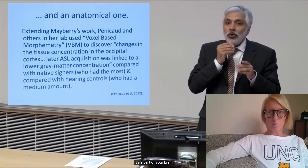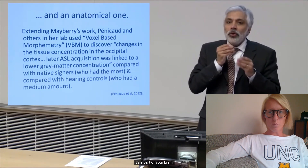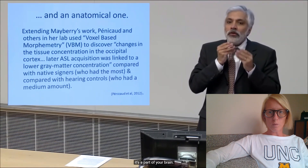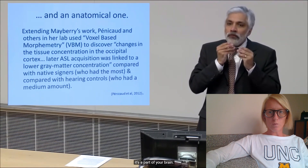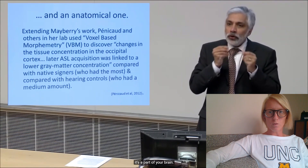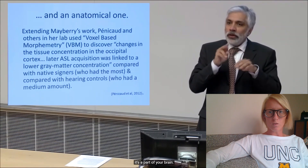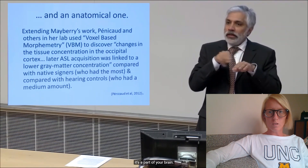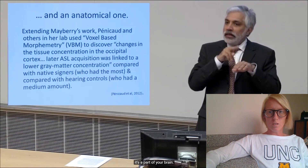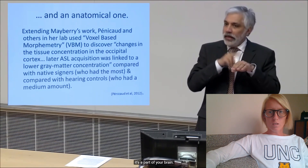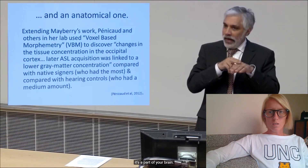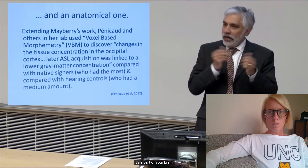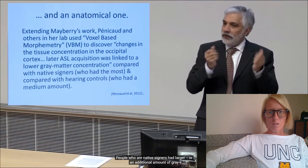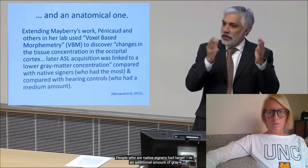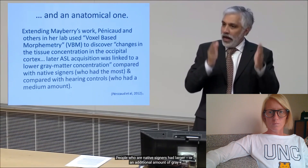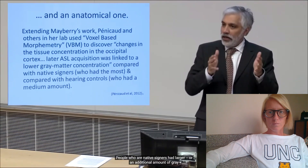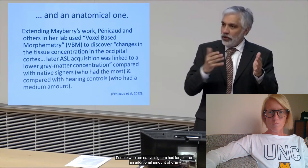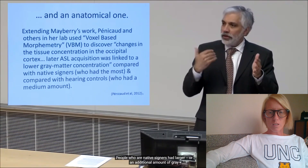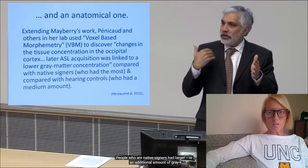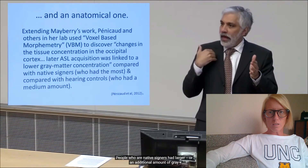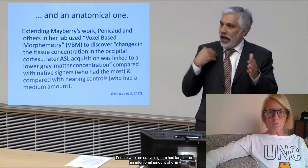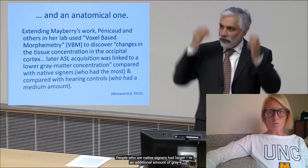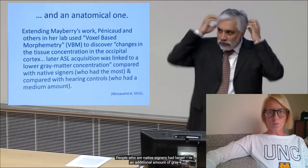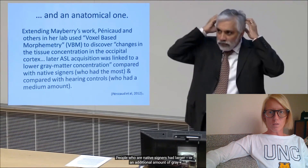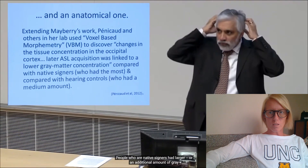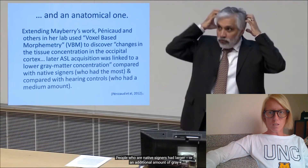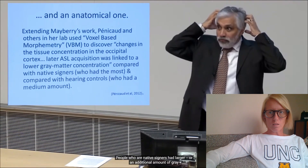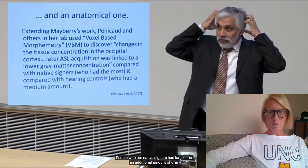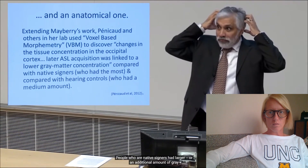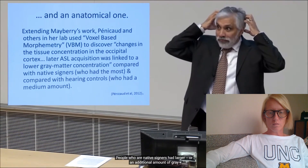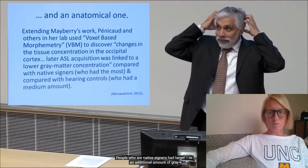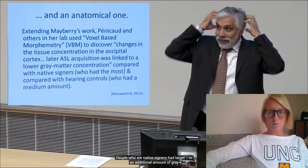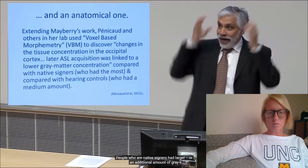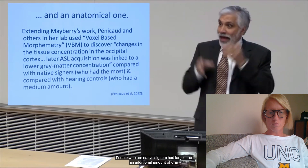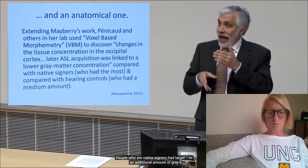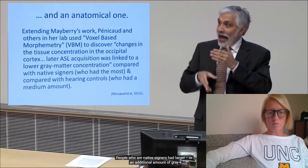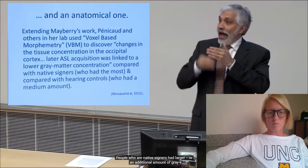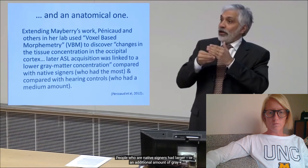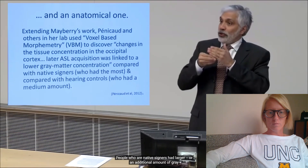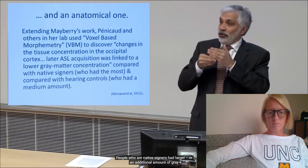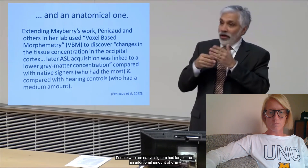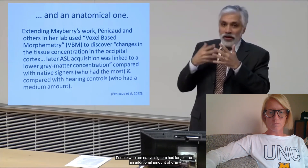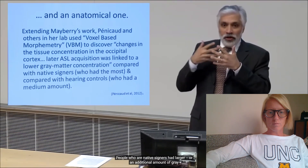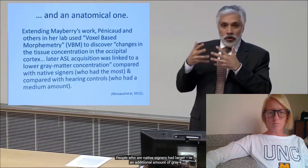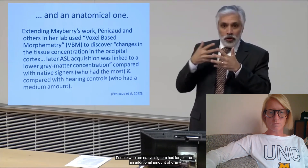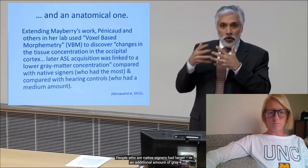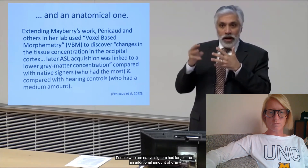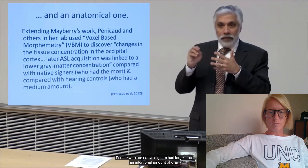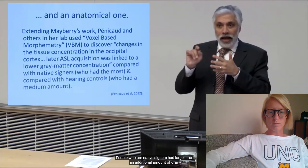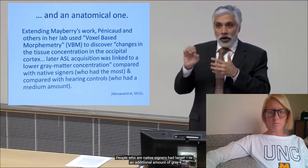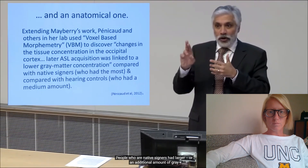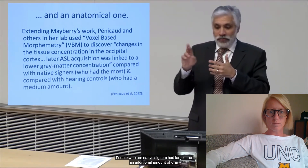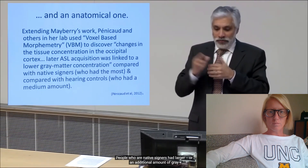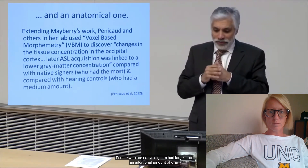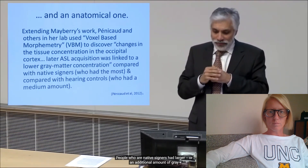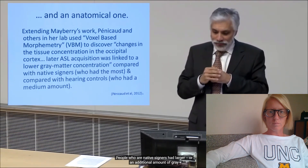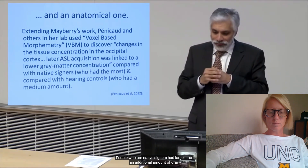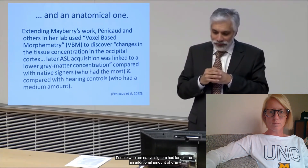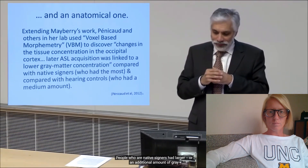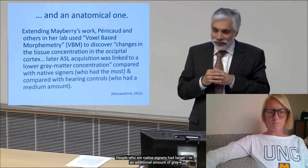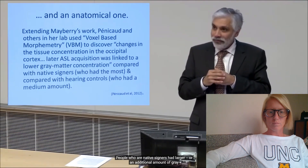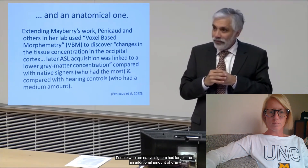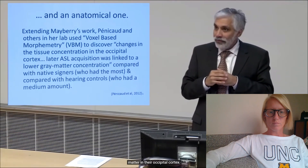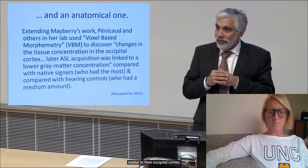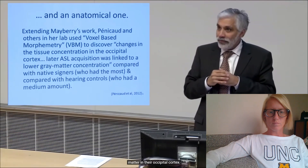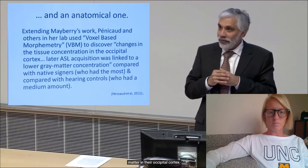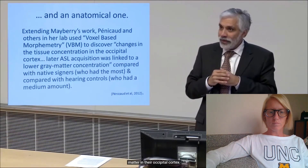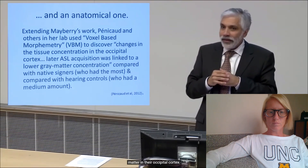brain. But people People who were native communicate signers fluently. had a larger or an additional